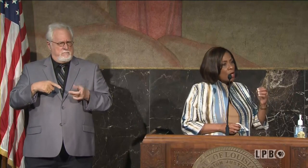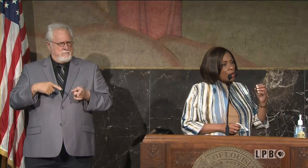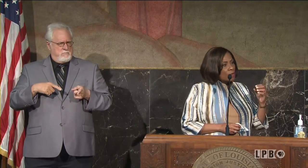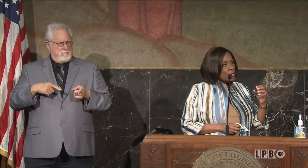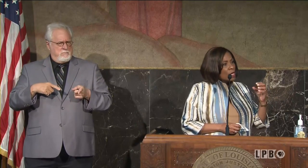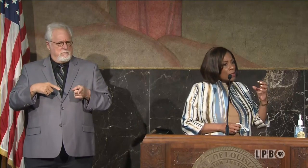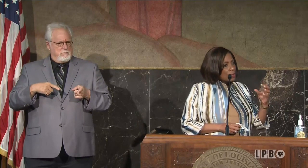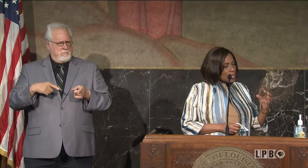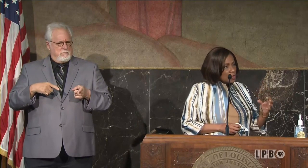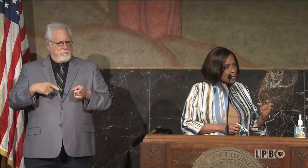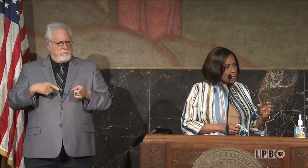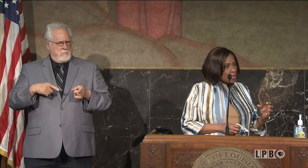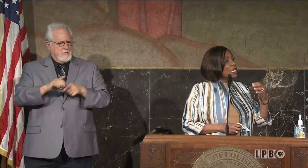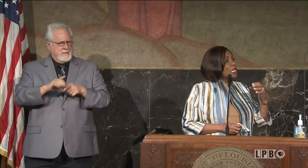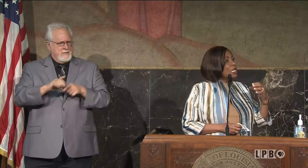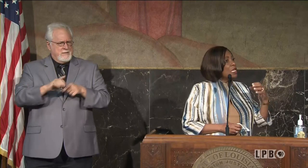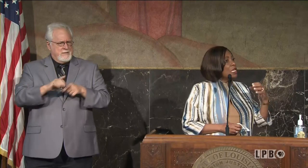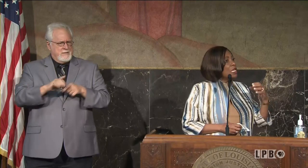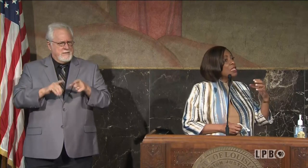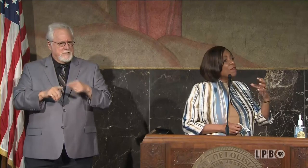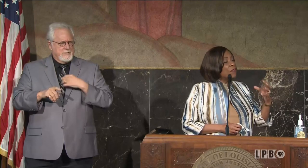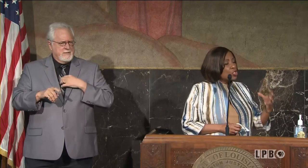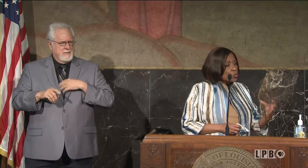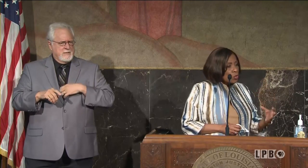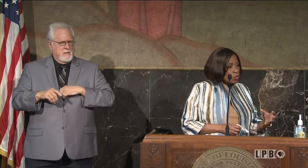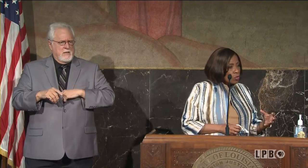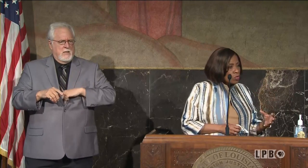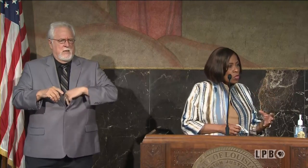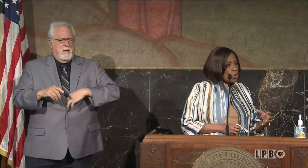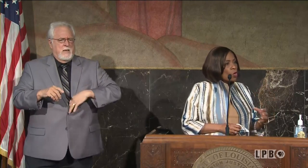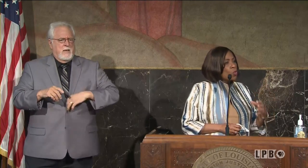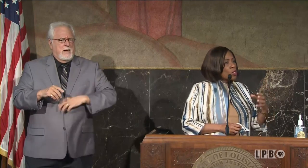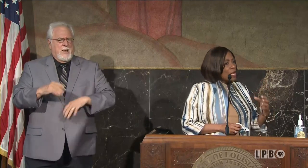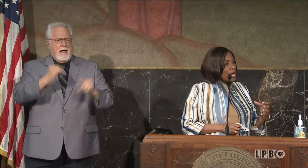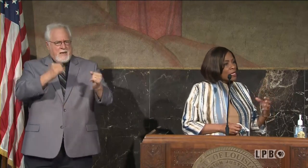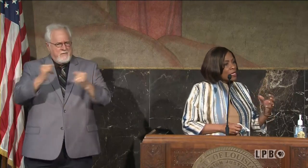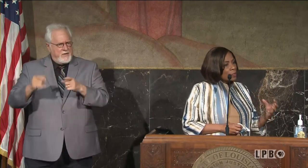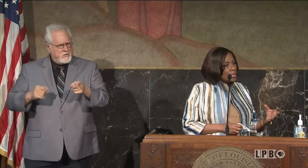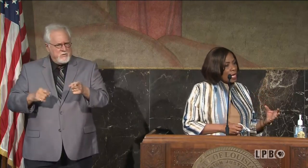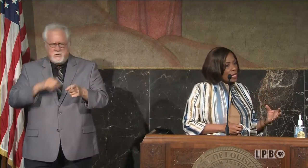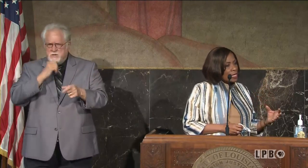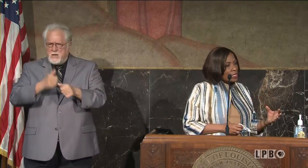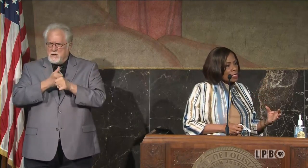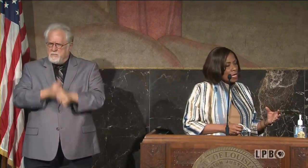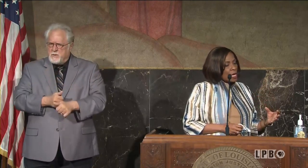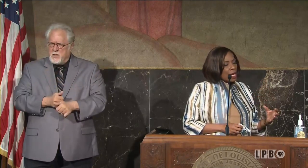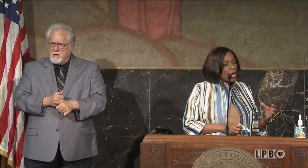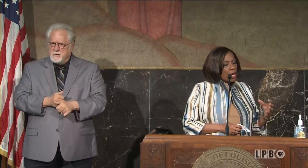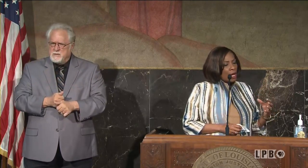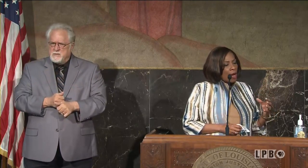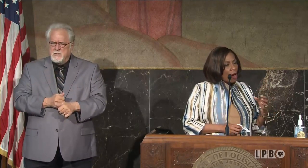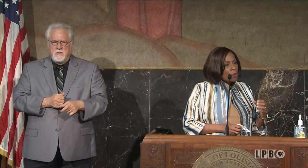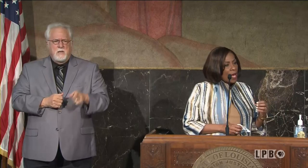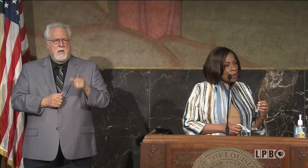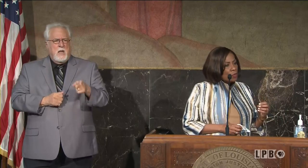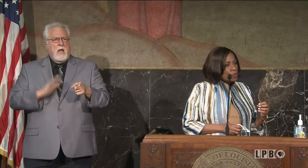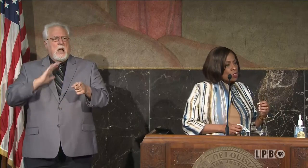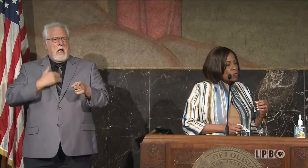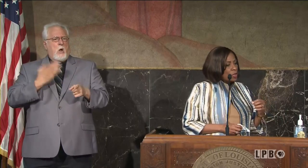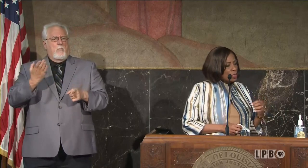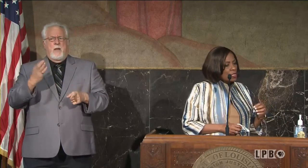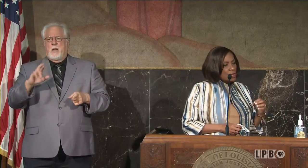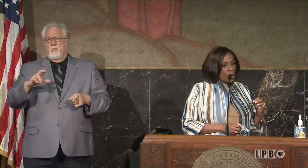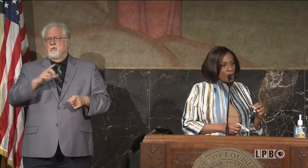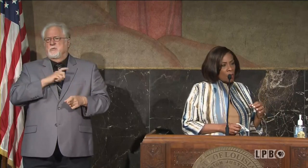indication of businesses, individuals who were not in compliance, our Baton